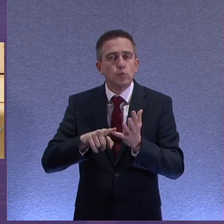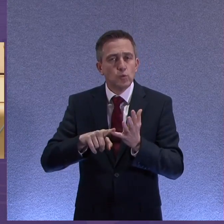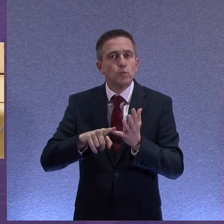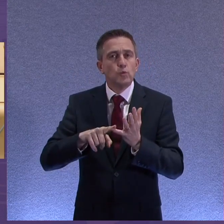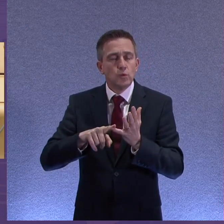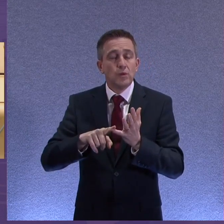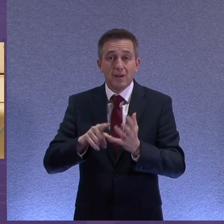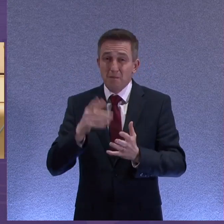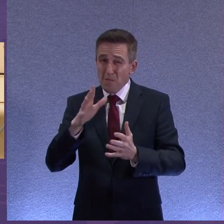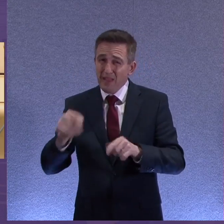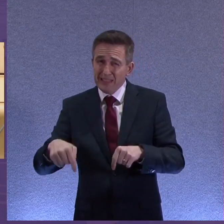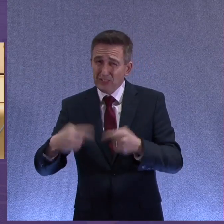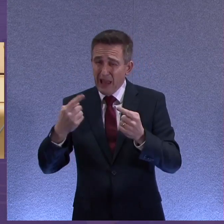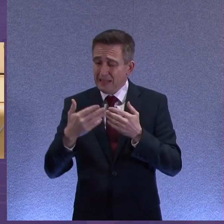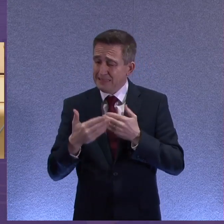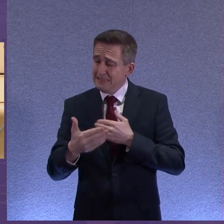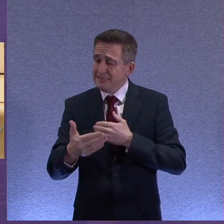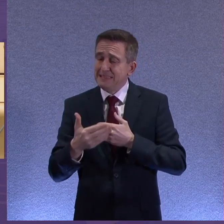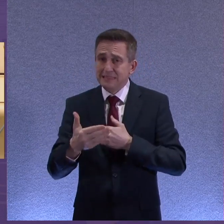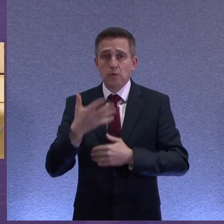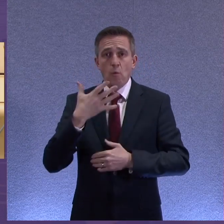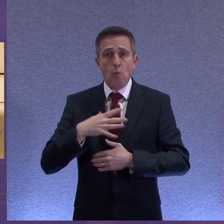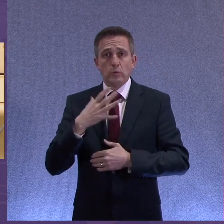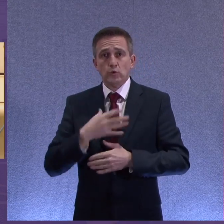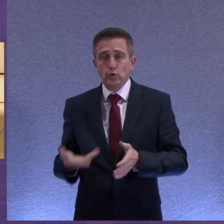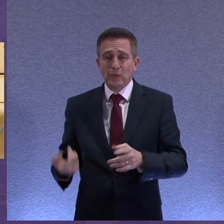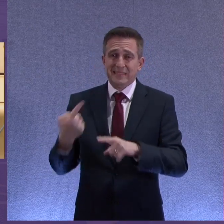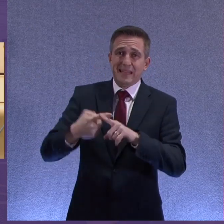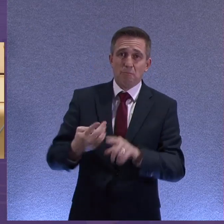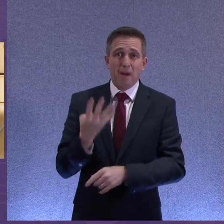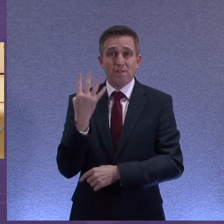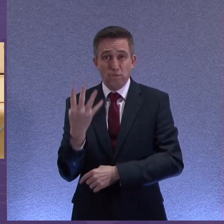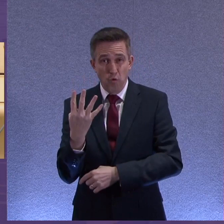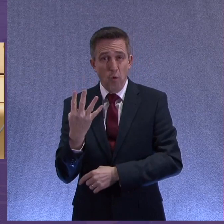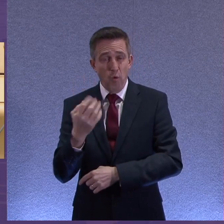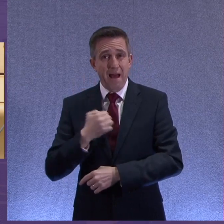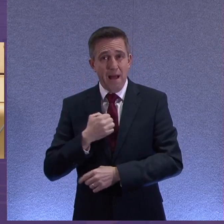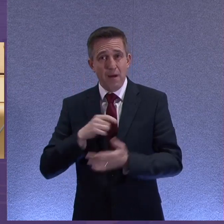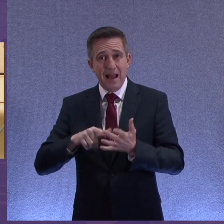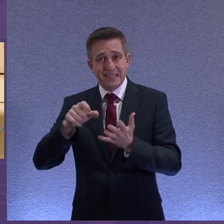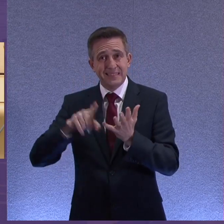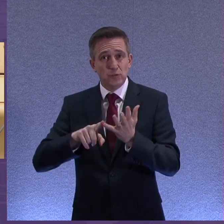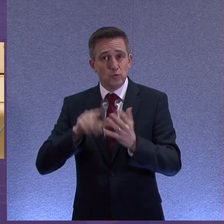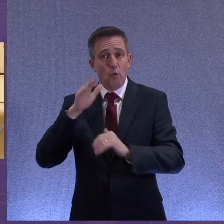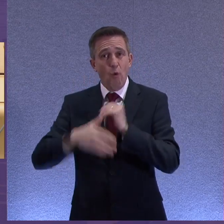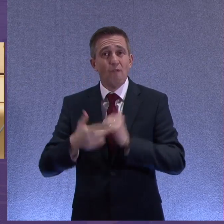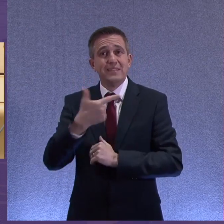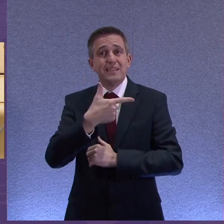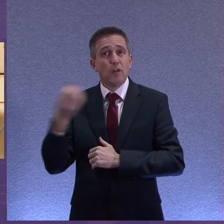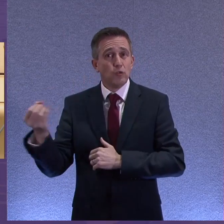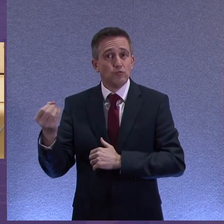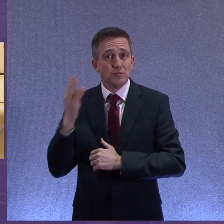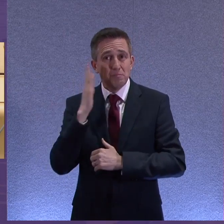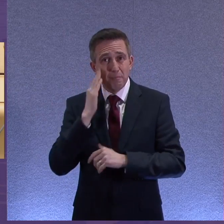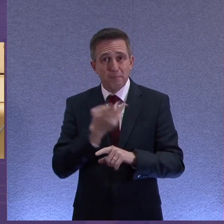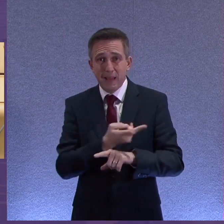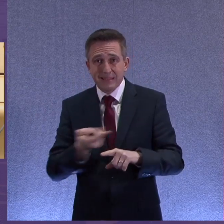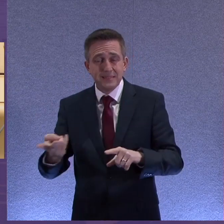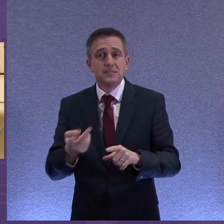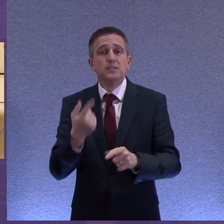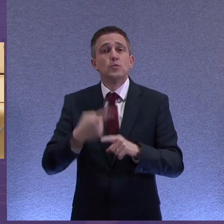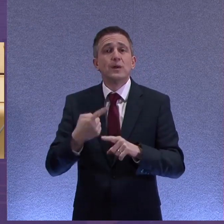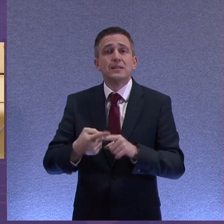challenge, we are now planning to quadruple our ICU capacity to over 700 as quickly as we possibly